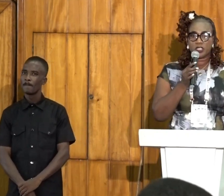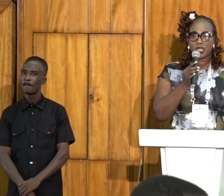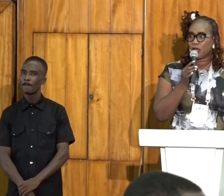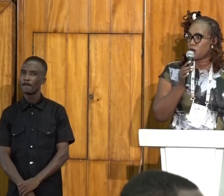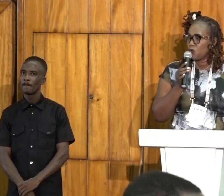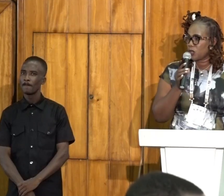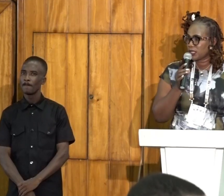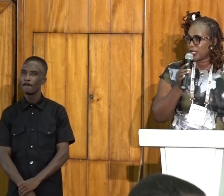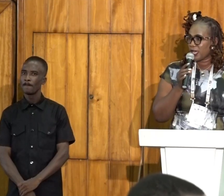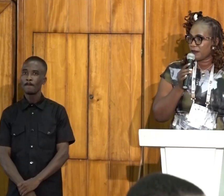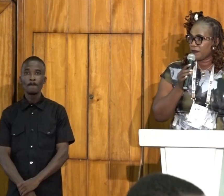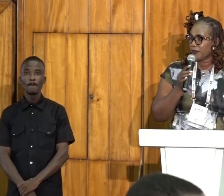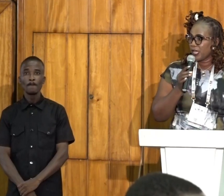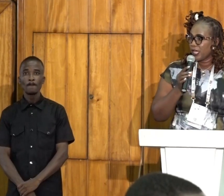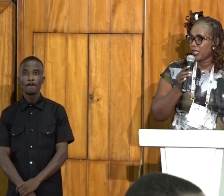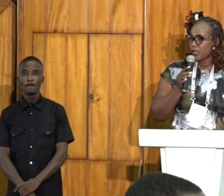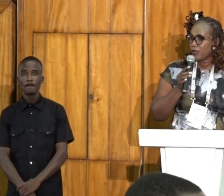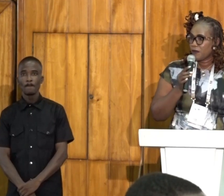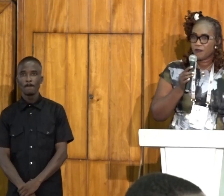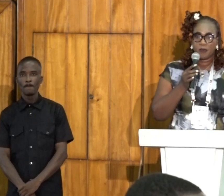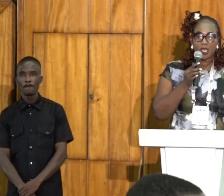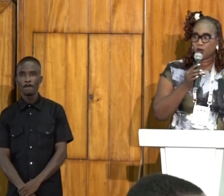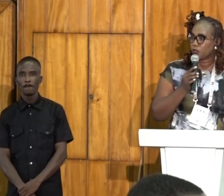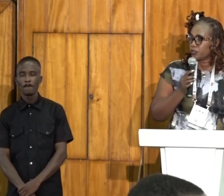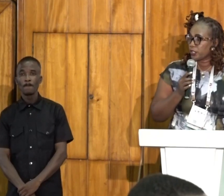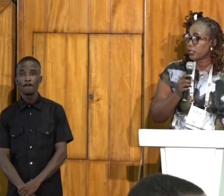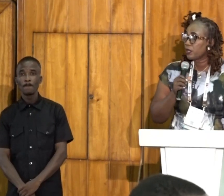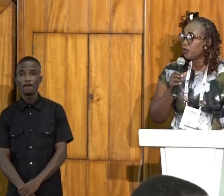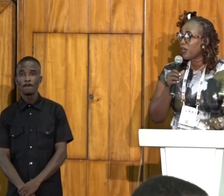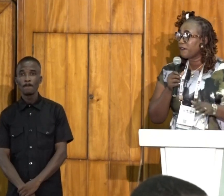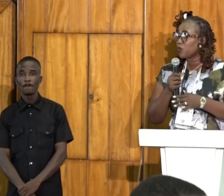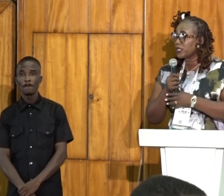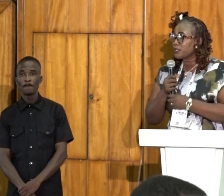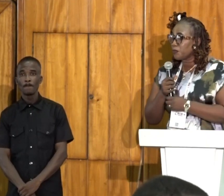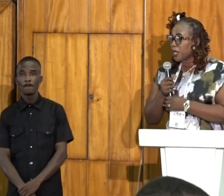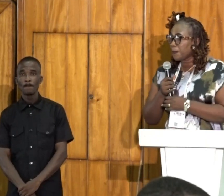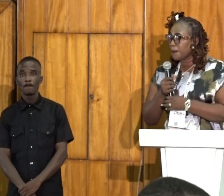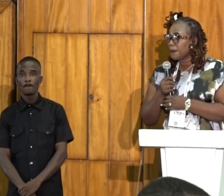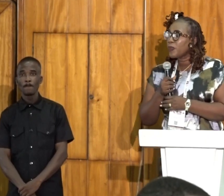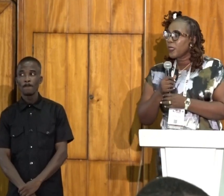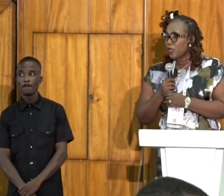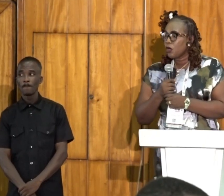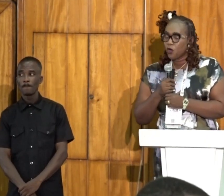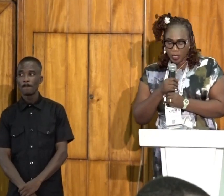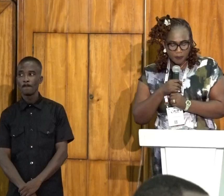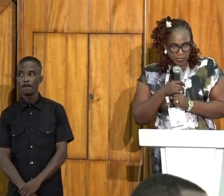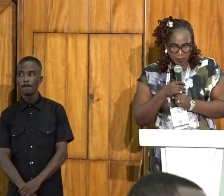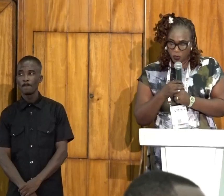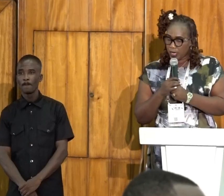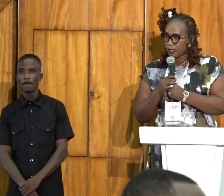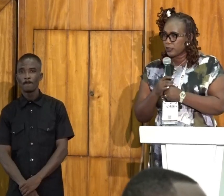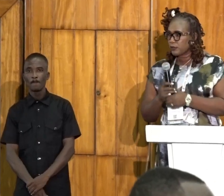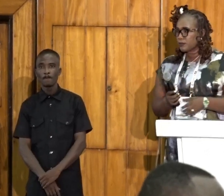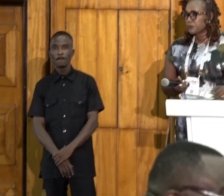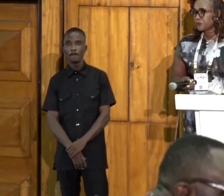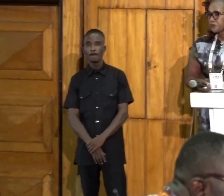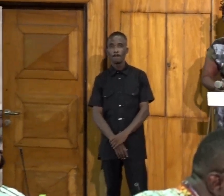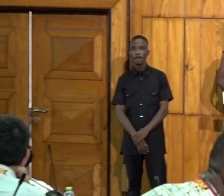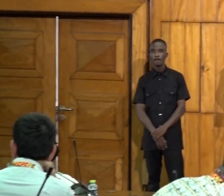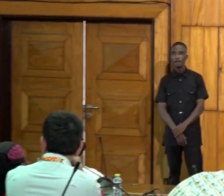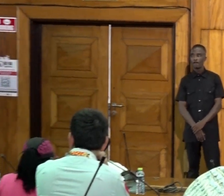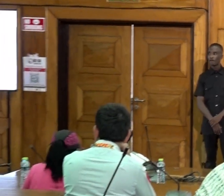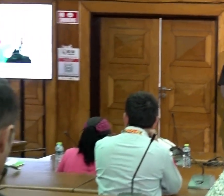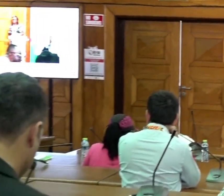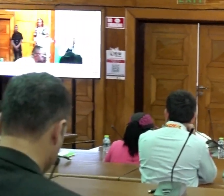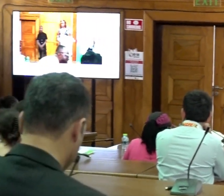to share on what they have from their country. Thank you. Have a question, ma'am? Mine is a question. Okay, please go ahead.